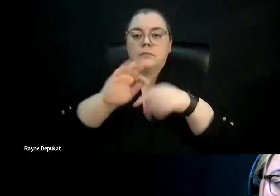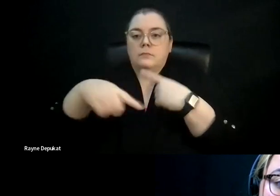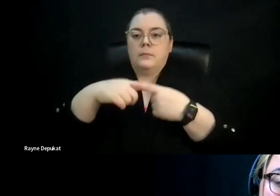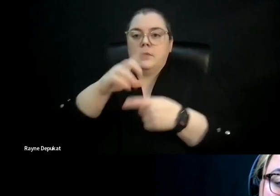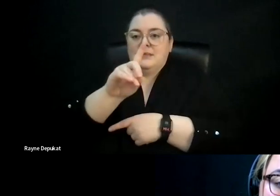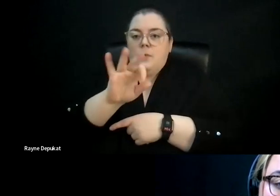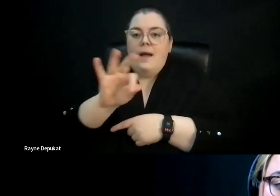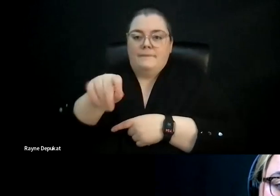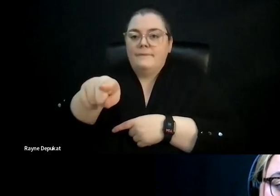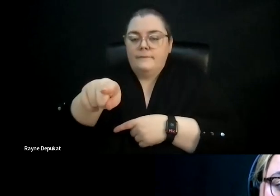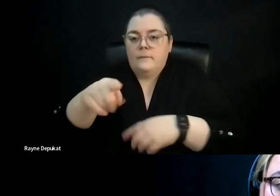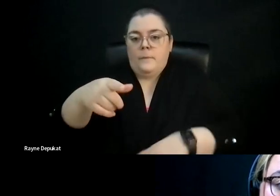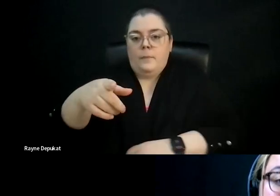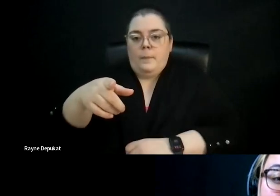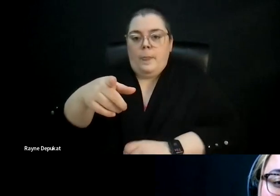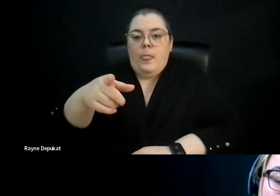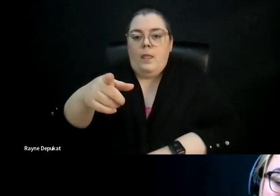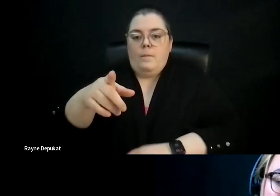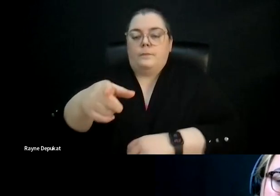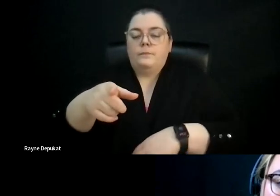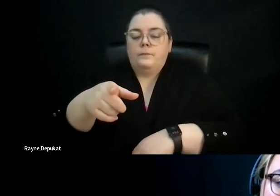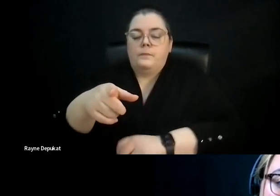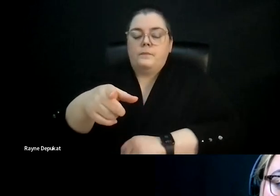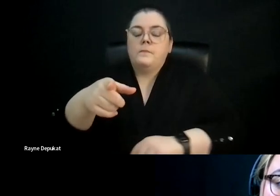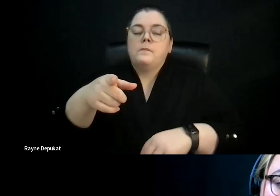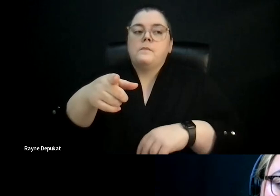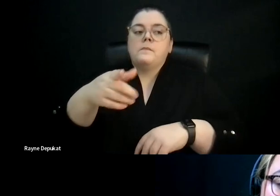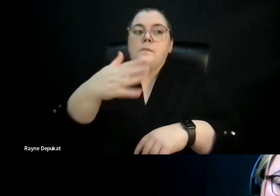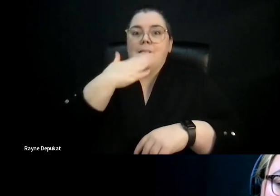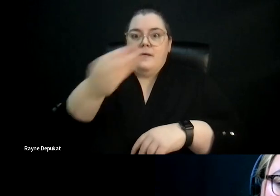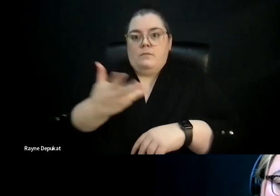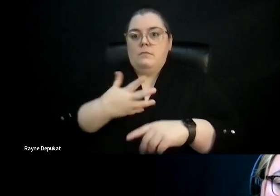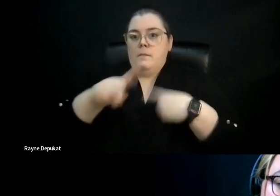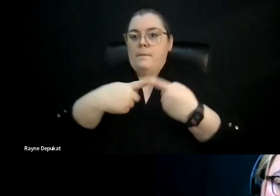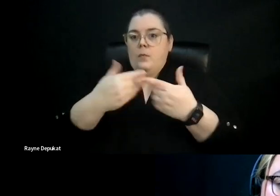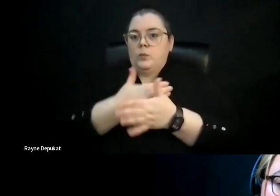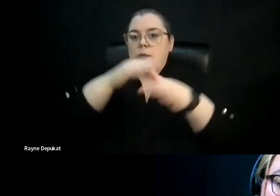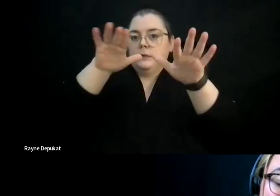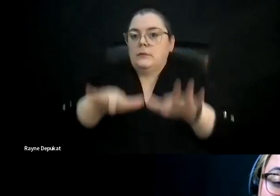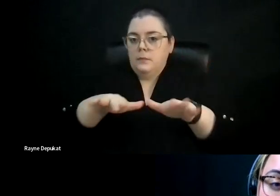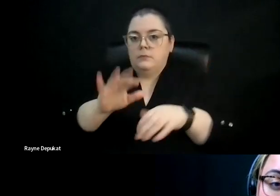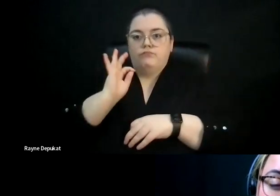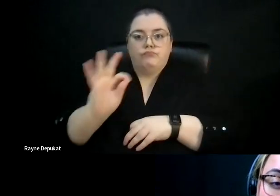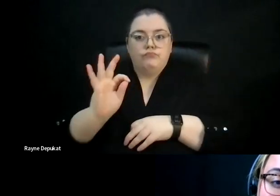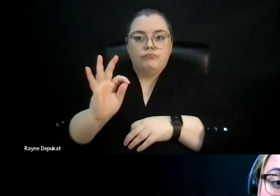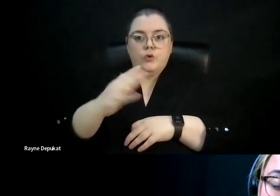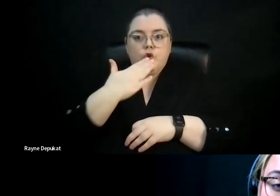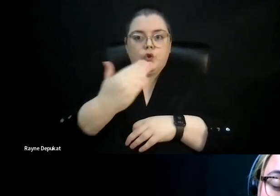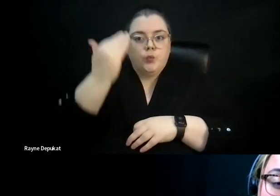And also we just had a message about, Amy, you just commented about DCYF. And thank you for sharing that new settlement.